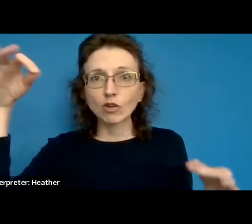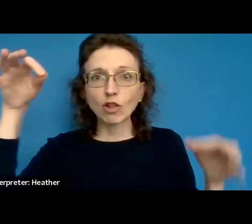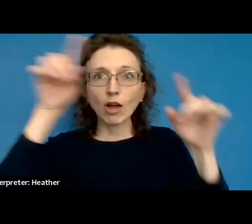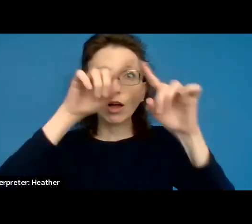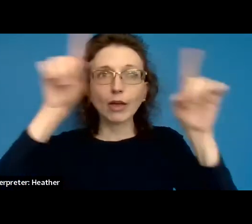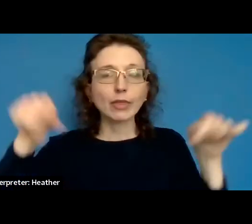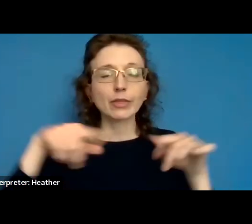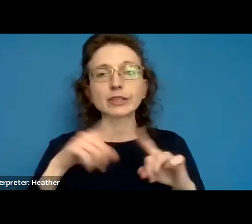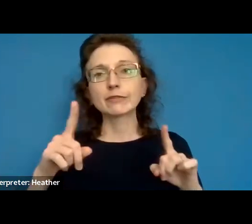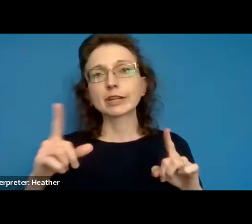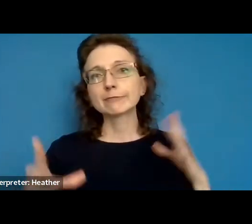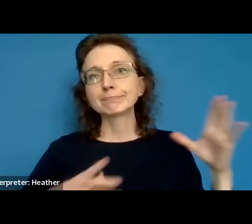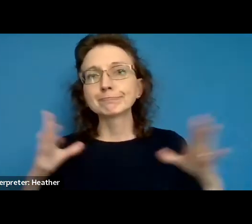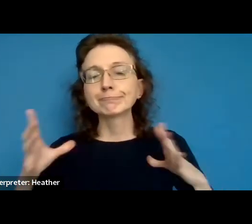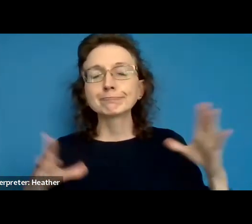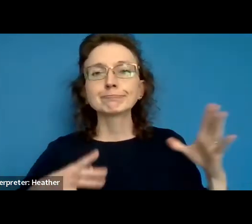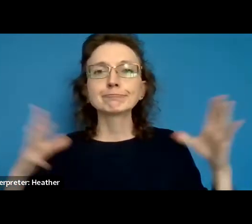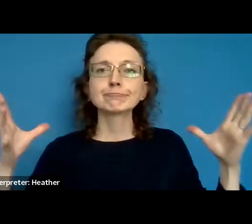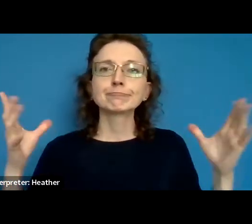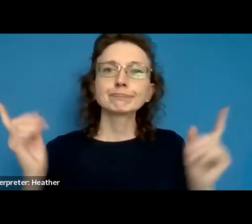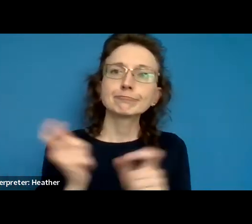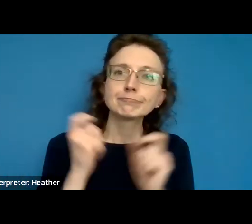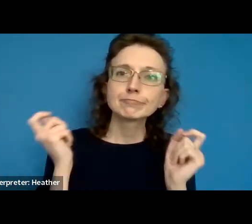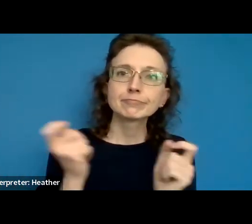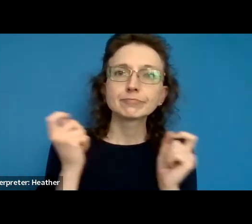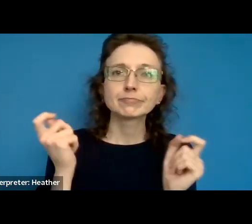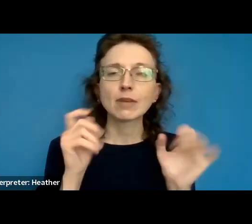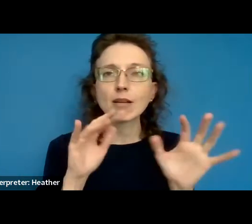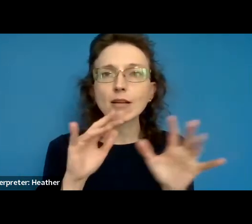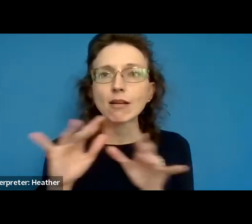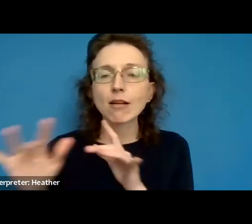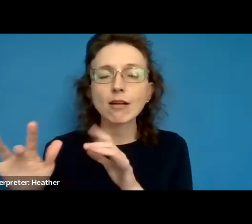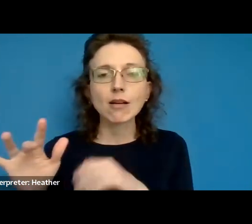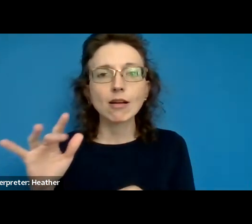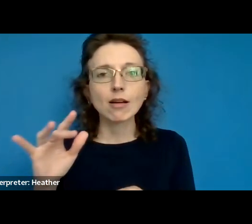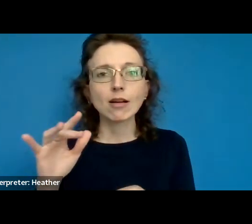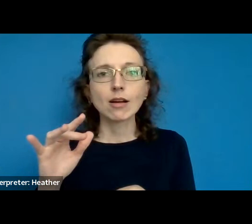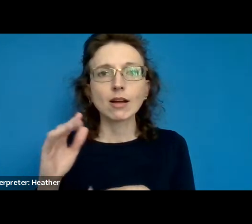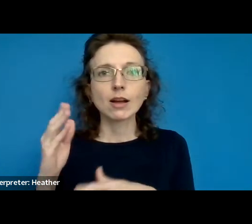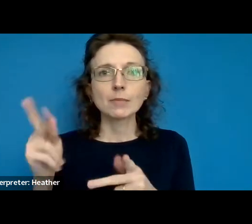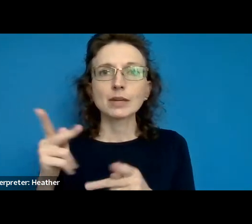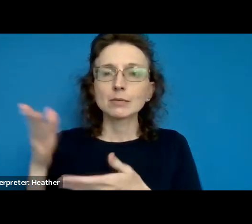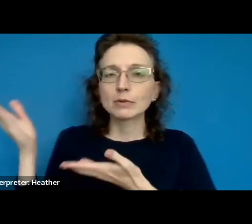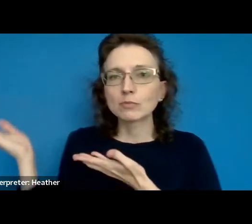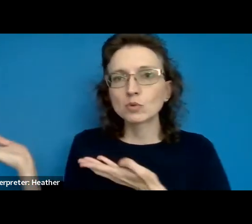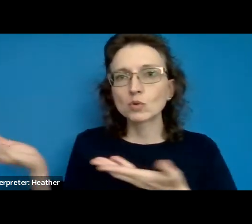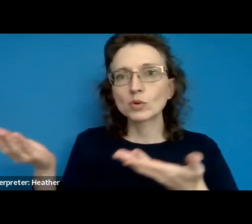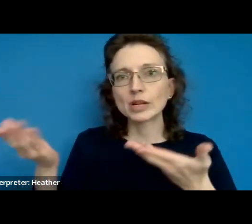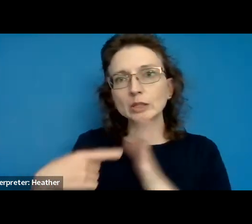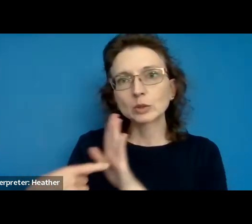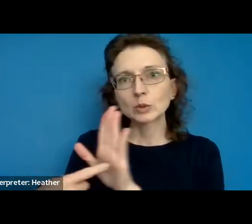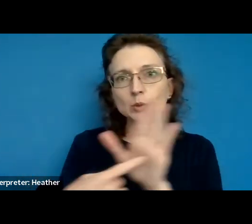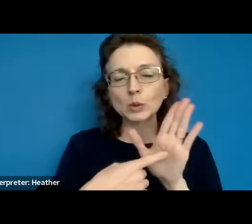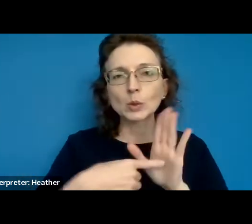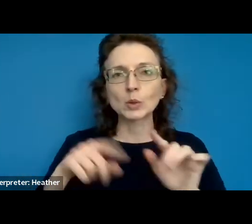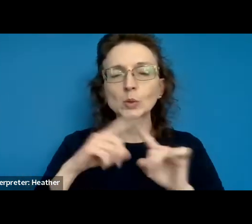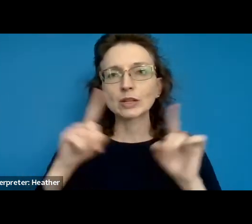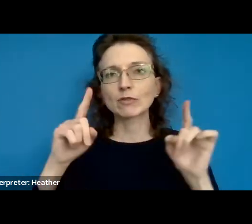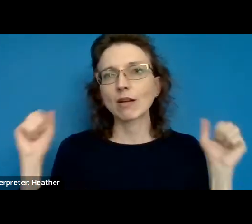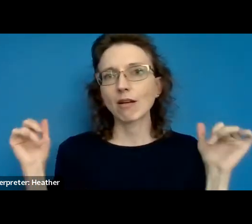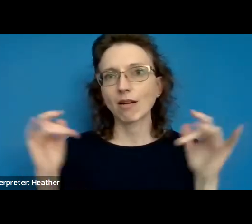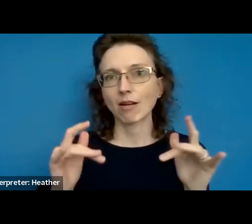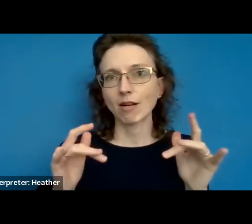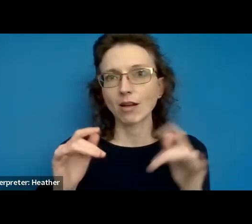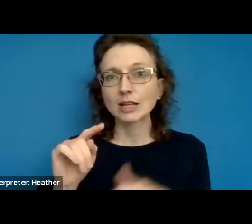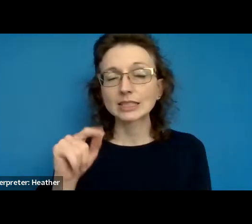occasion, or you'll see people bring it out in different occasions. But in the tapa, there are